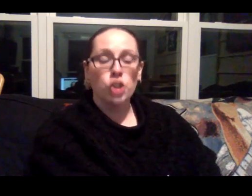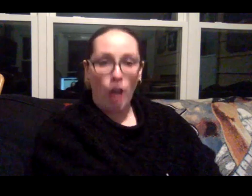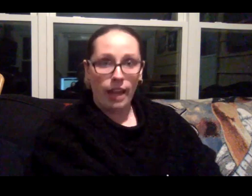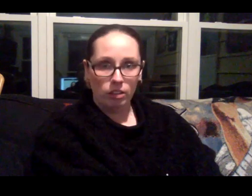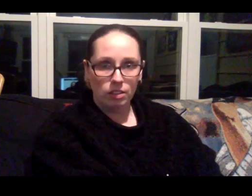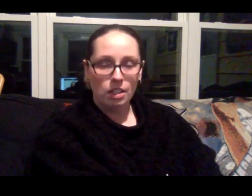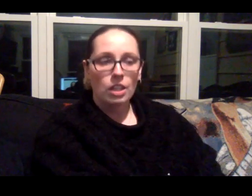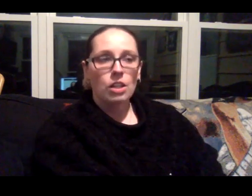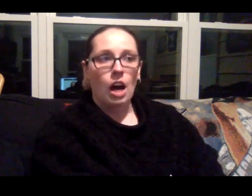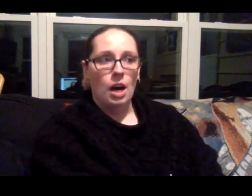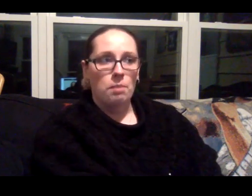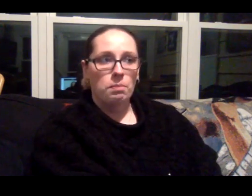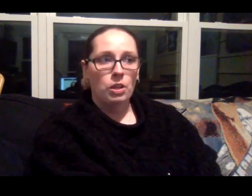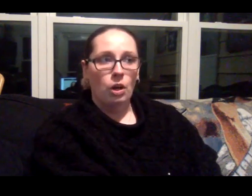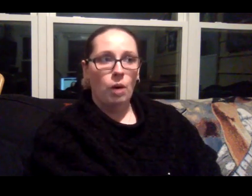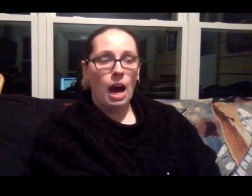is a child.